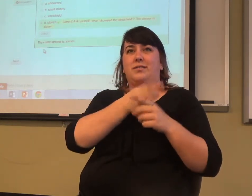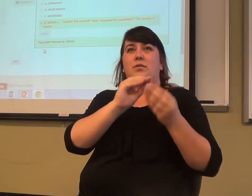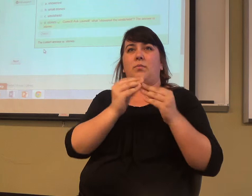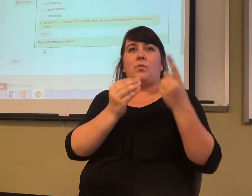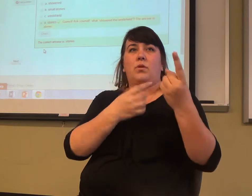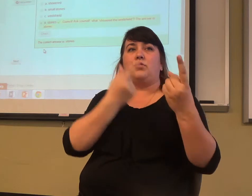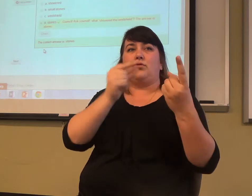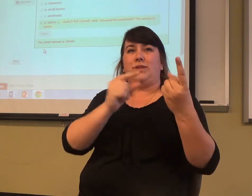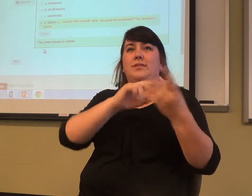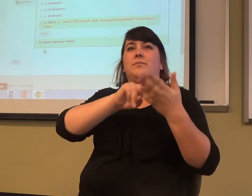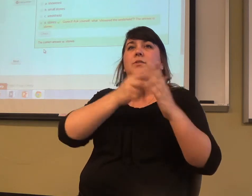question correct.